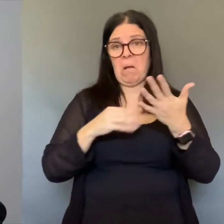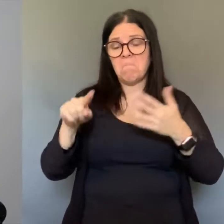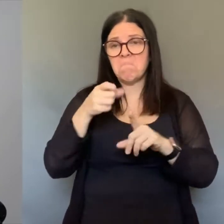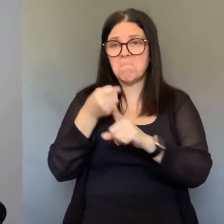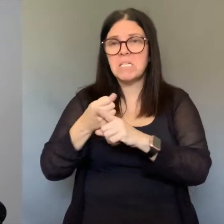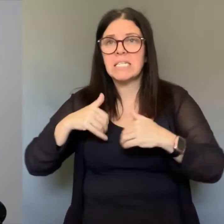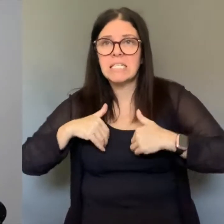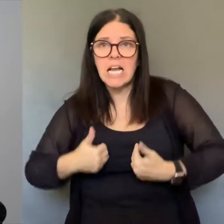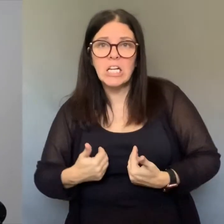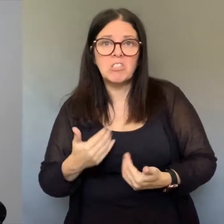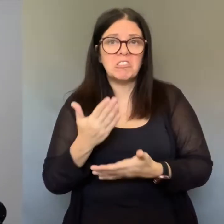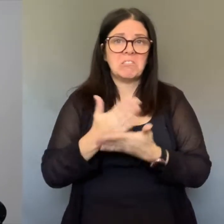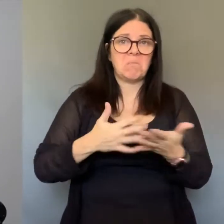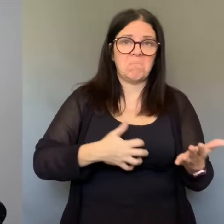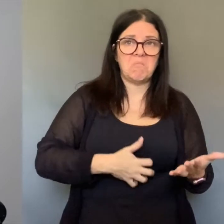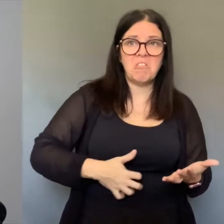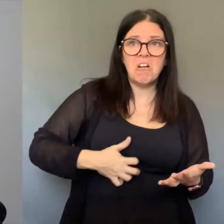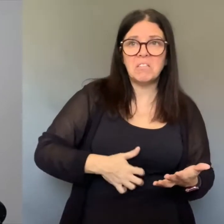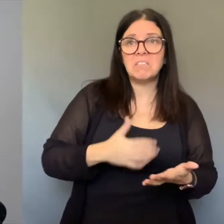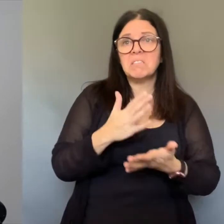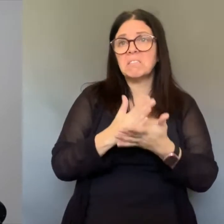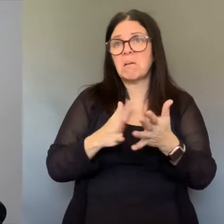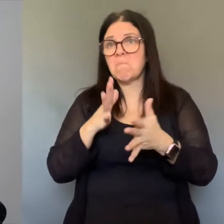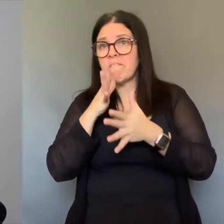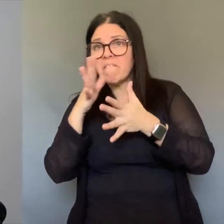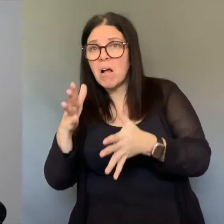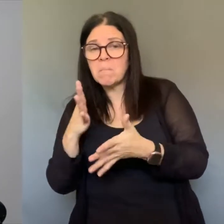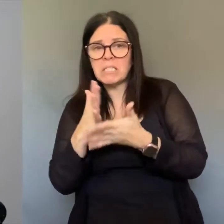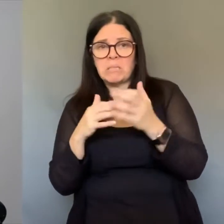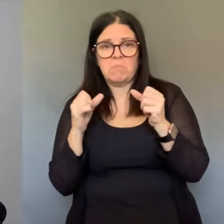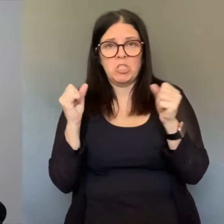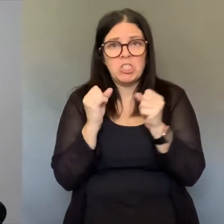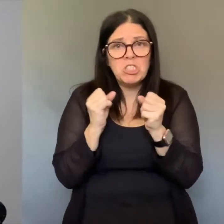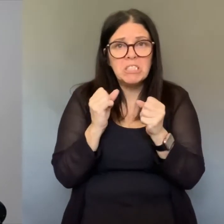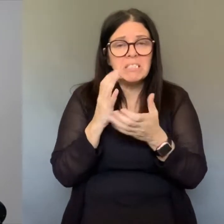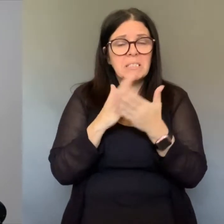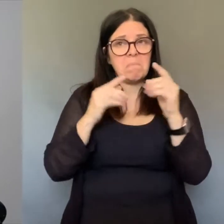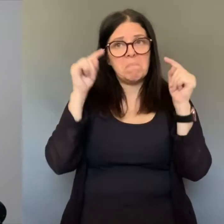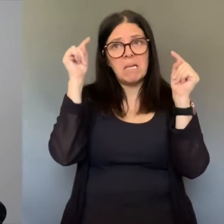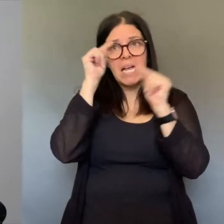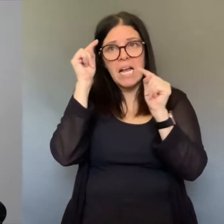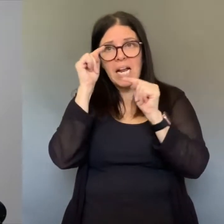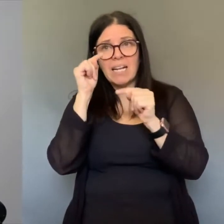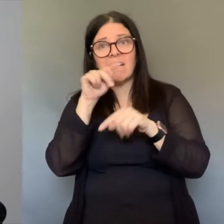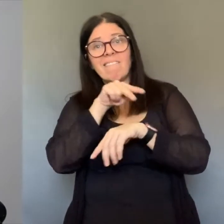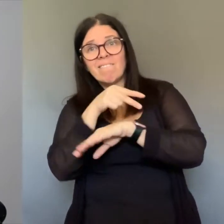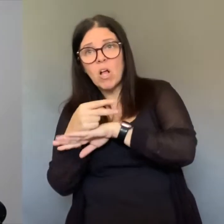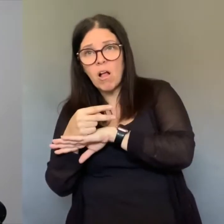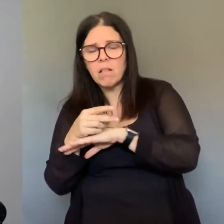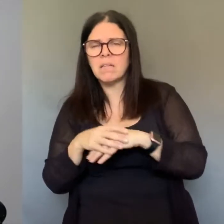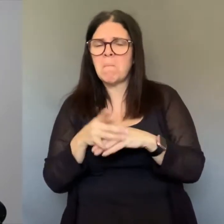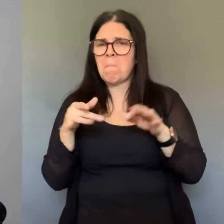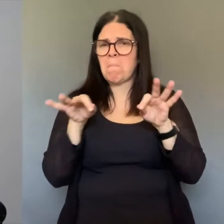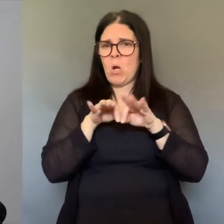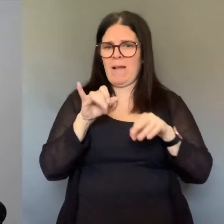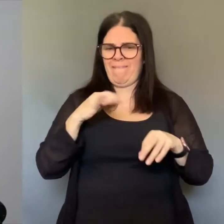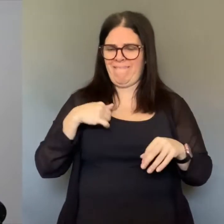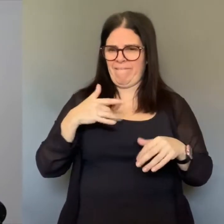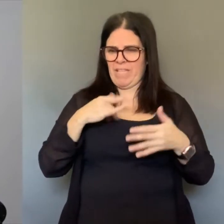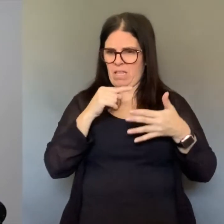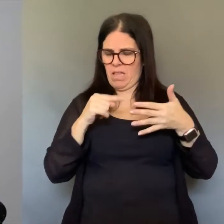for COVID-19, there are several options. Complete the online self-assessment tool available at